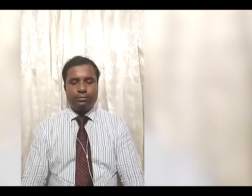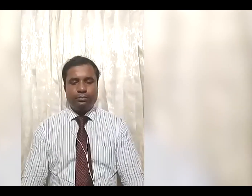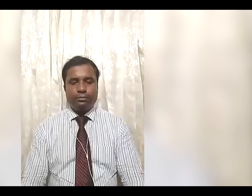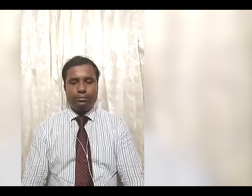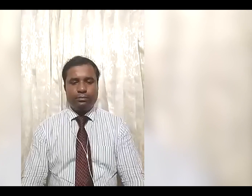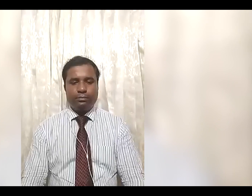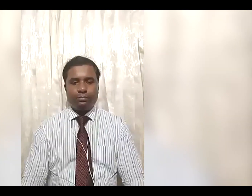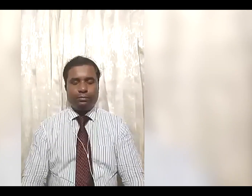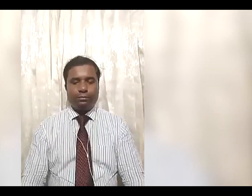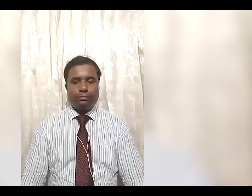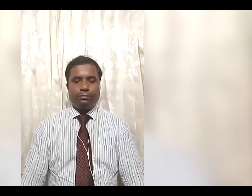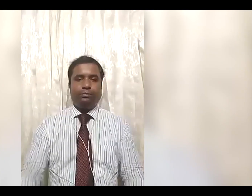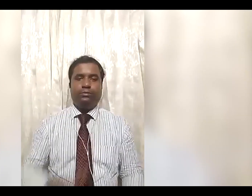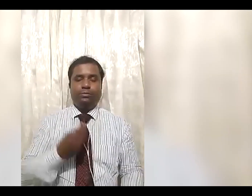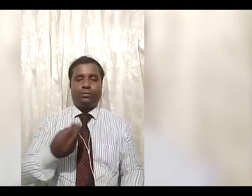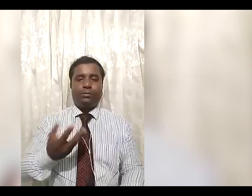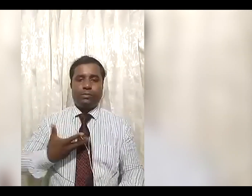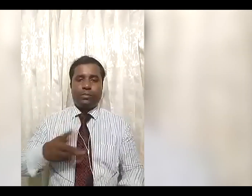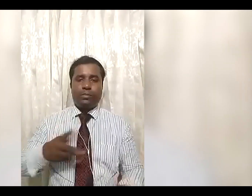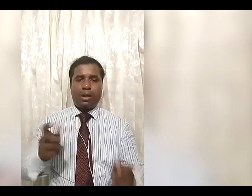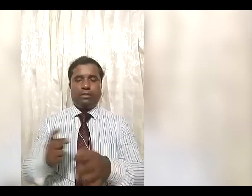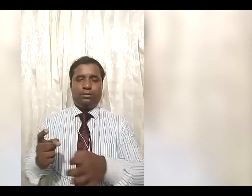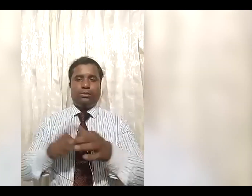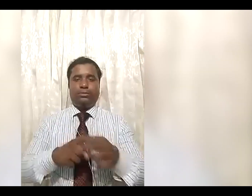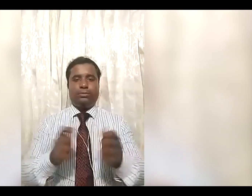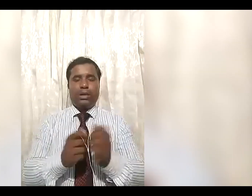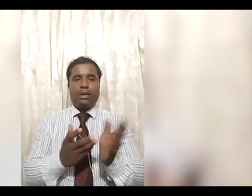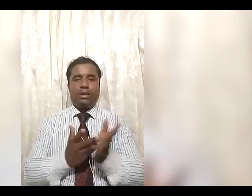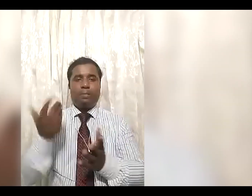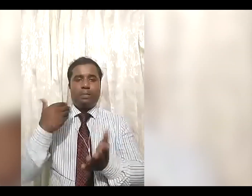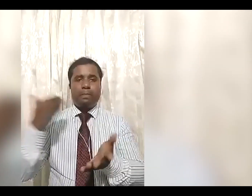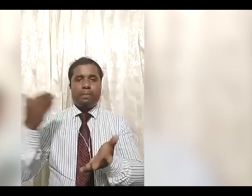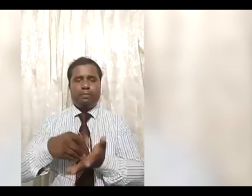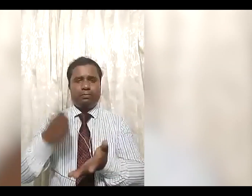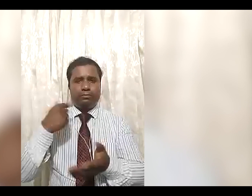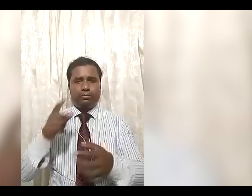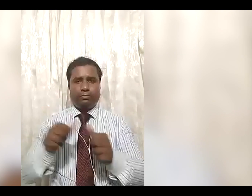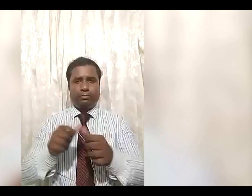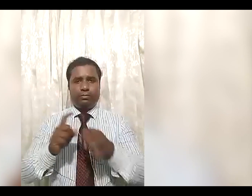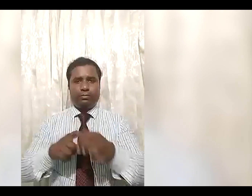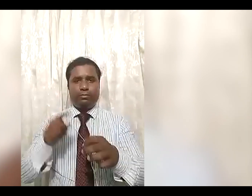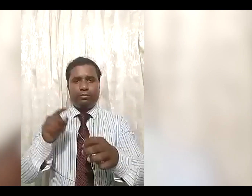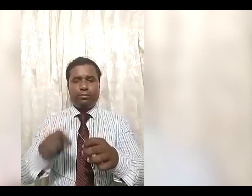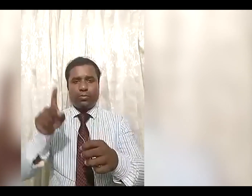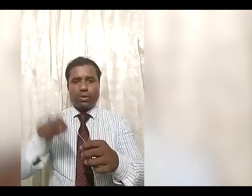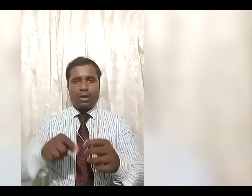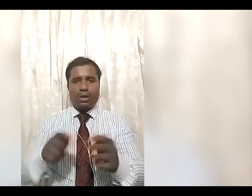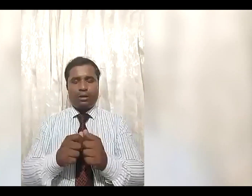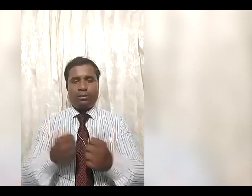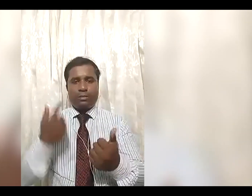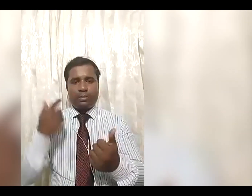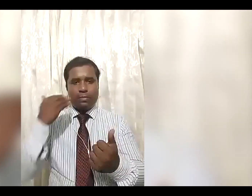Bangladesh? So, I want to answer it in my perspective as a person with